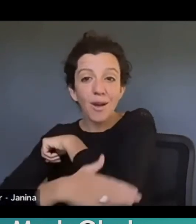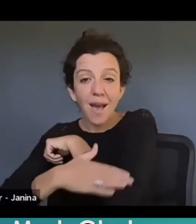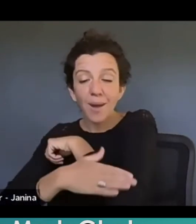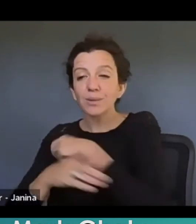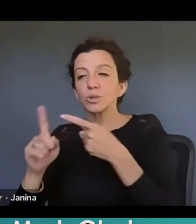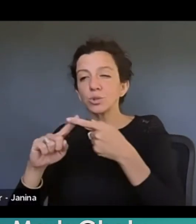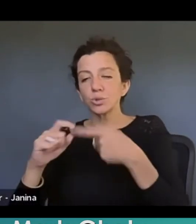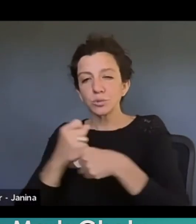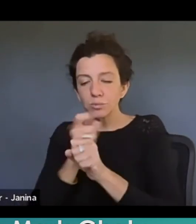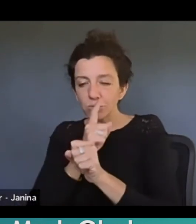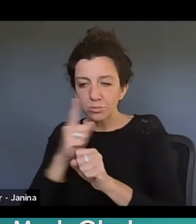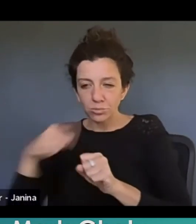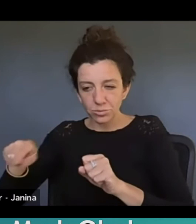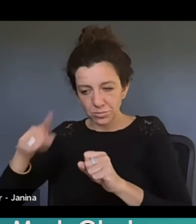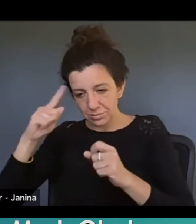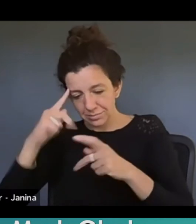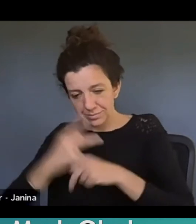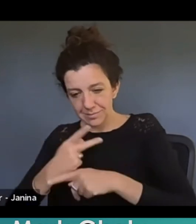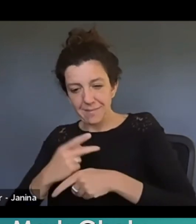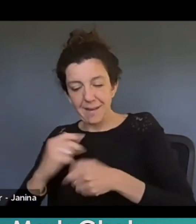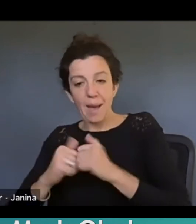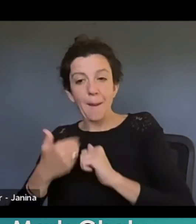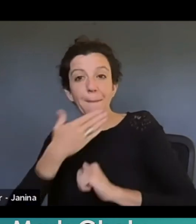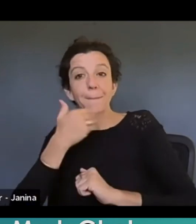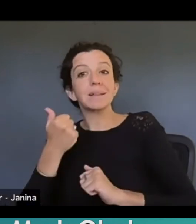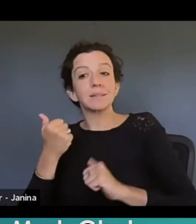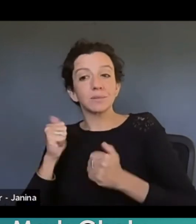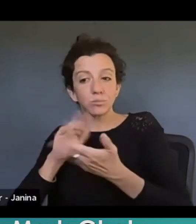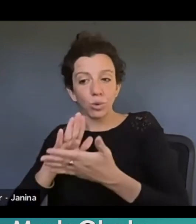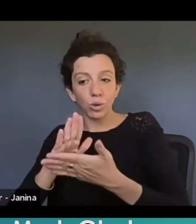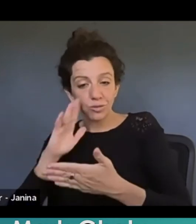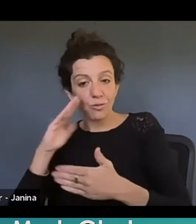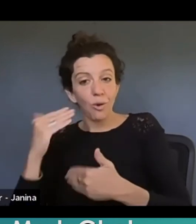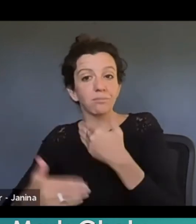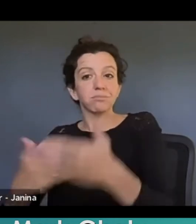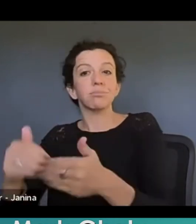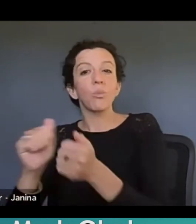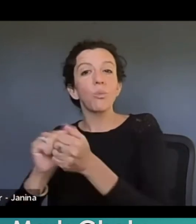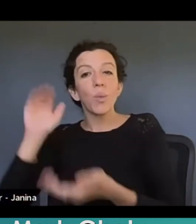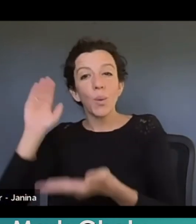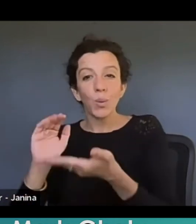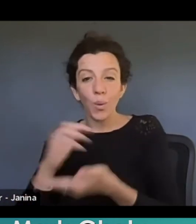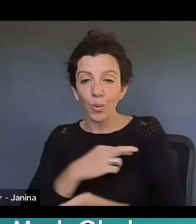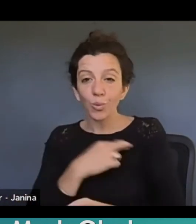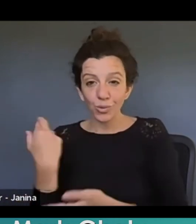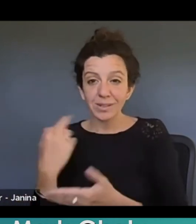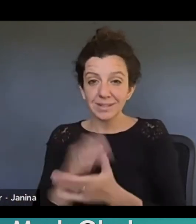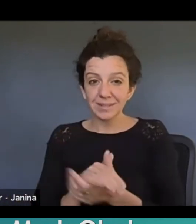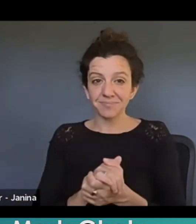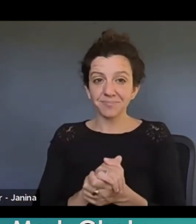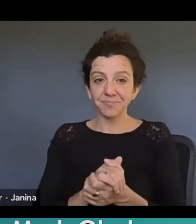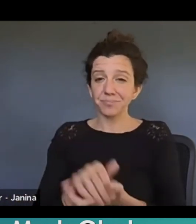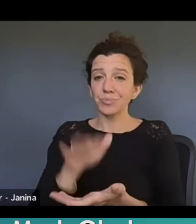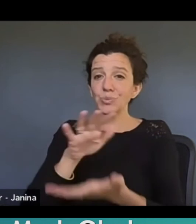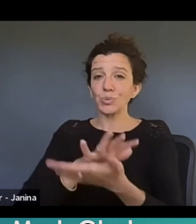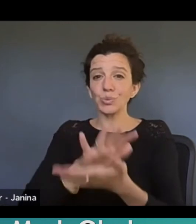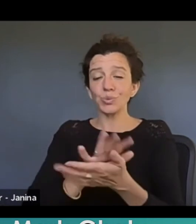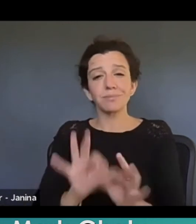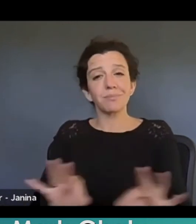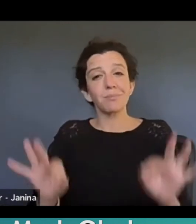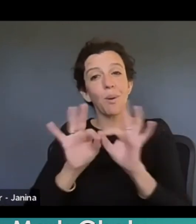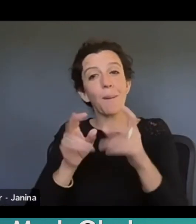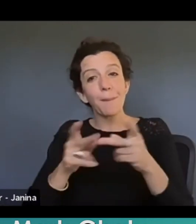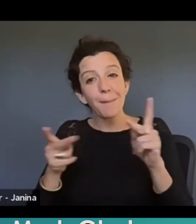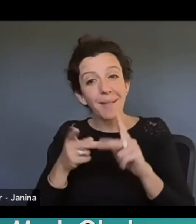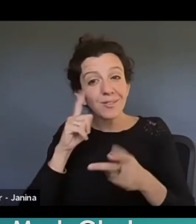on how they can move forward in a lower risk way. And because schools are not just a vital place of learning, they're vital